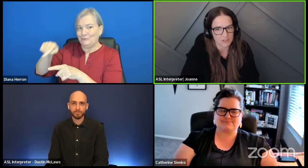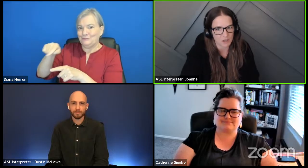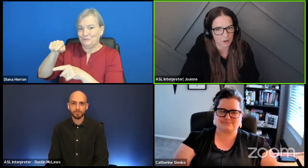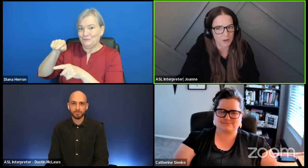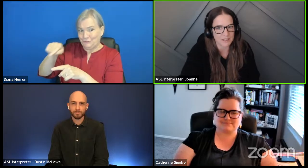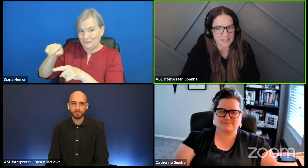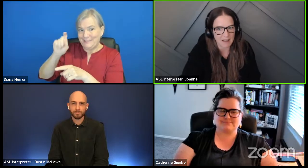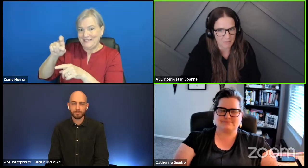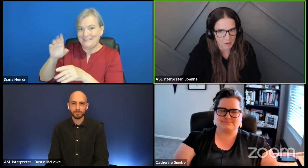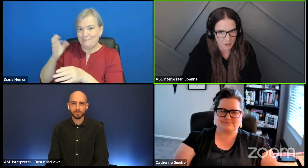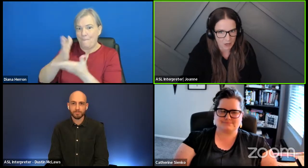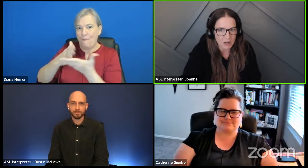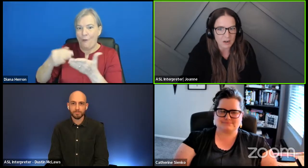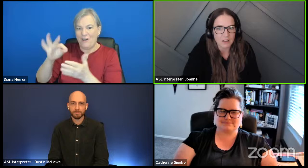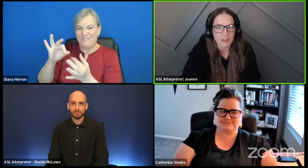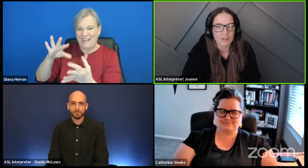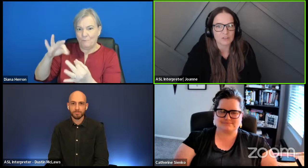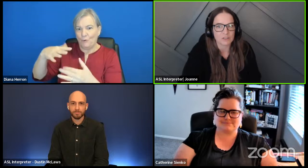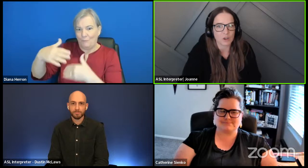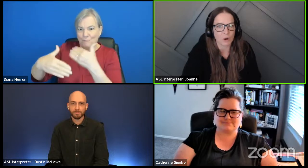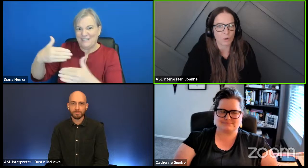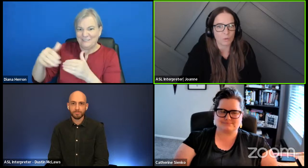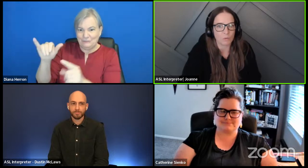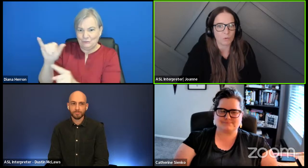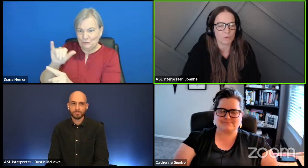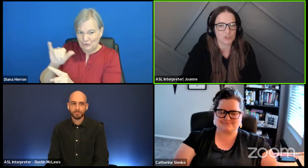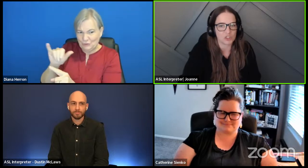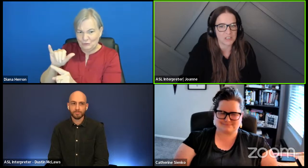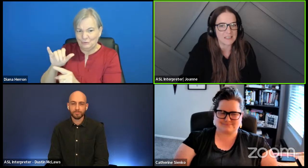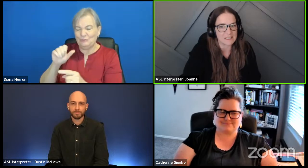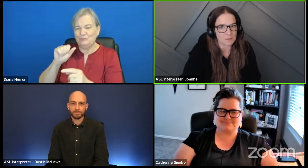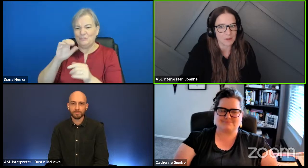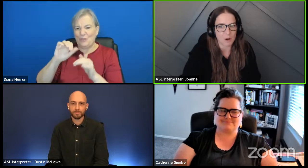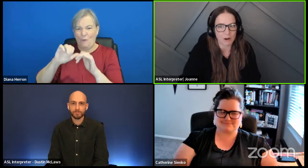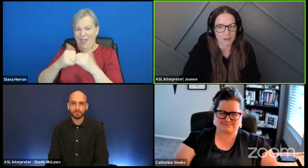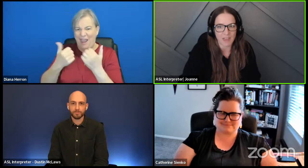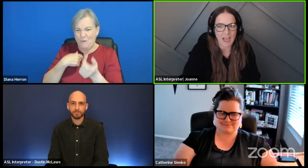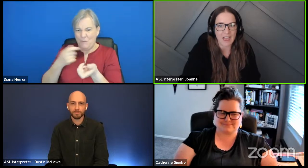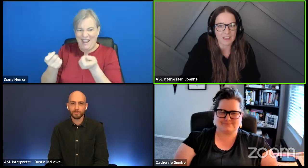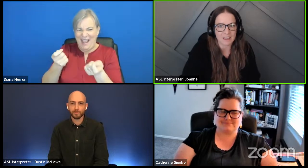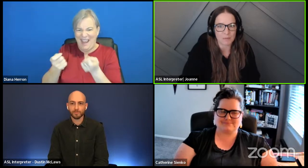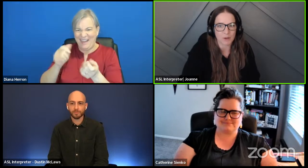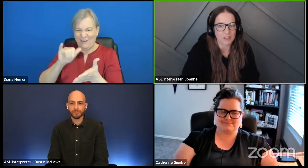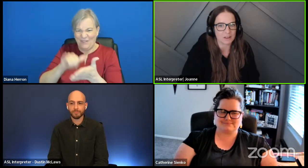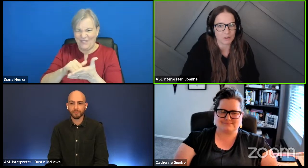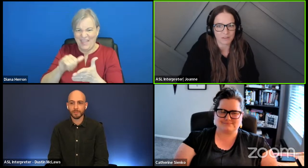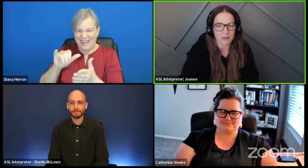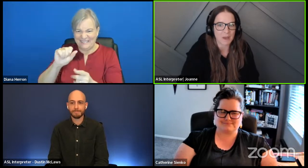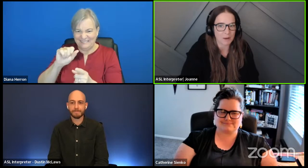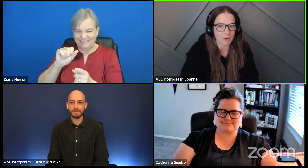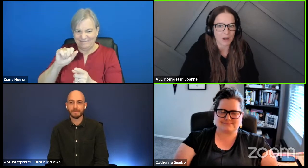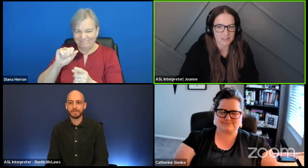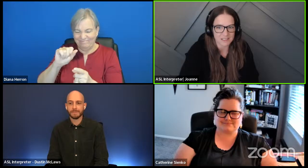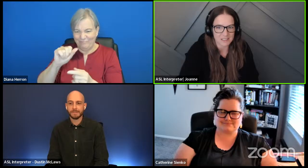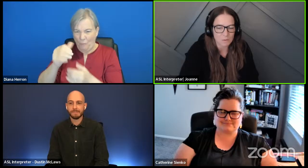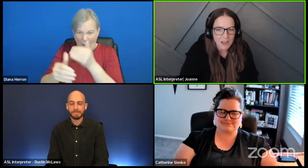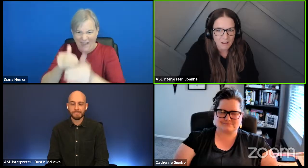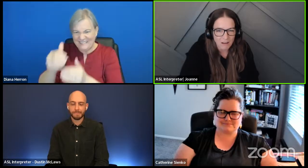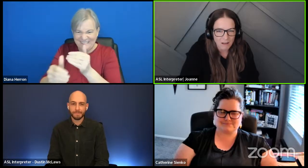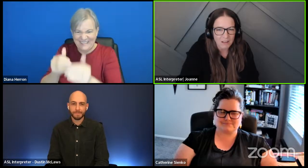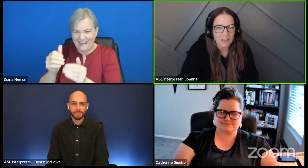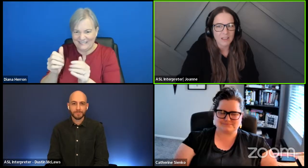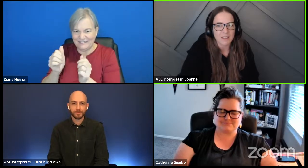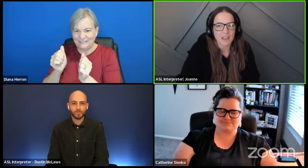she's also a staff member. So she needs to be part of that input or feedback process